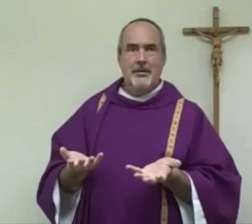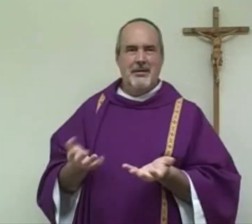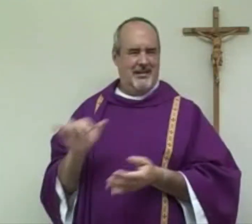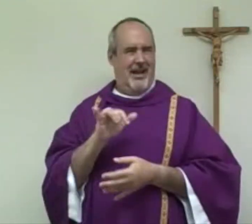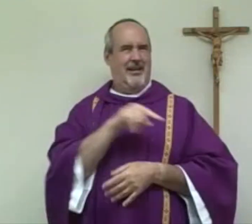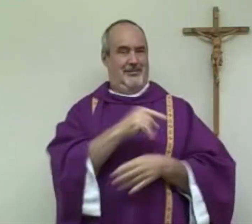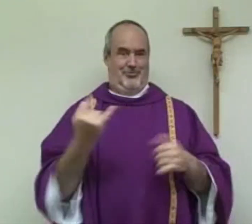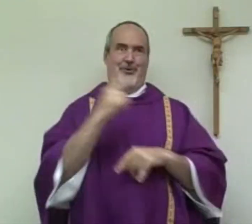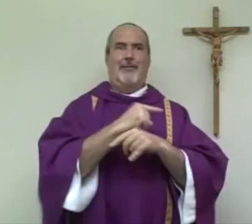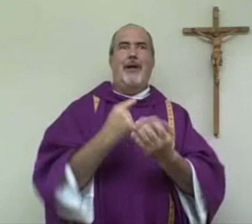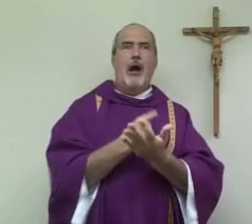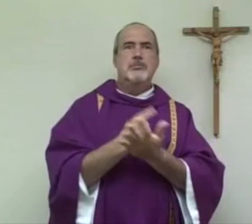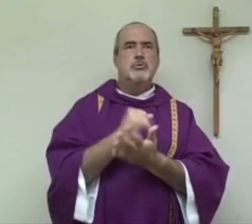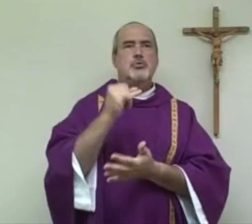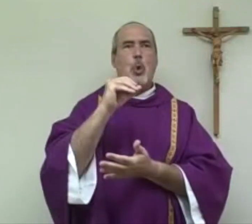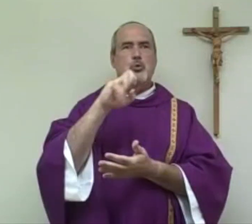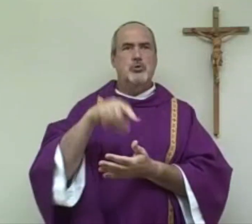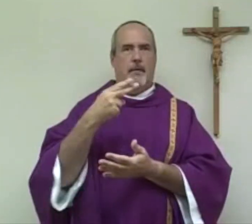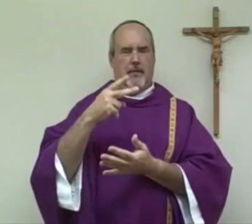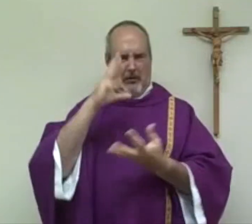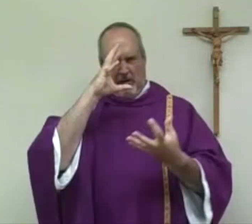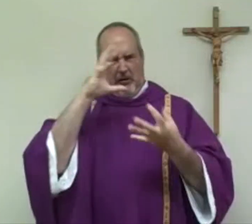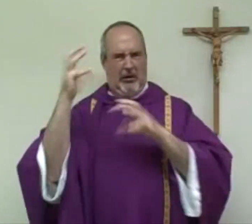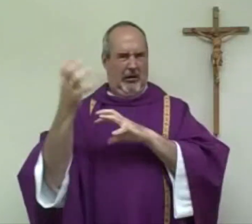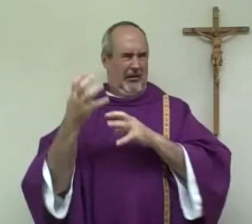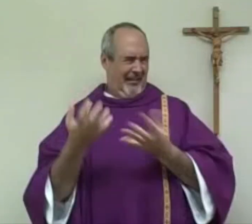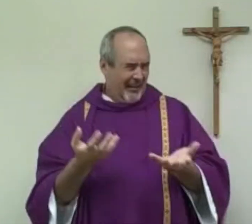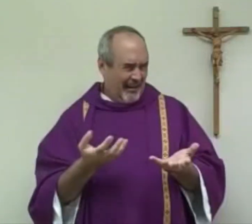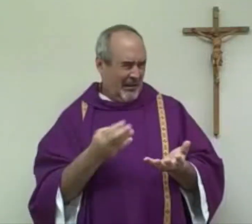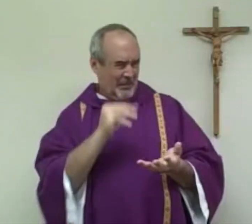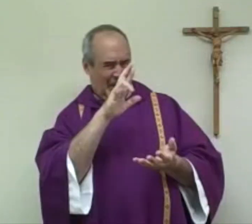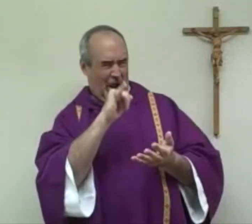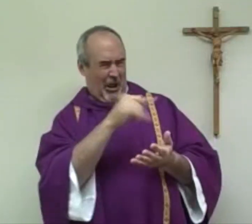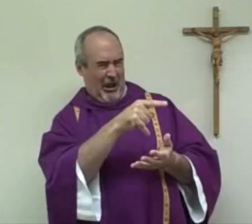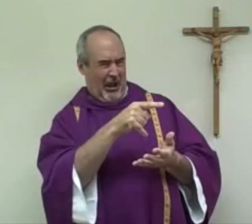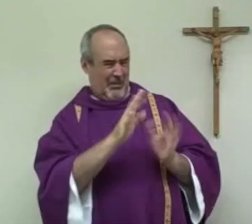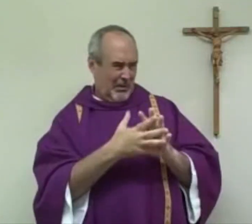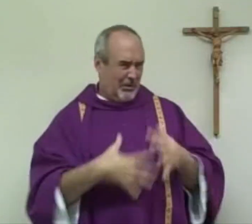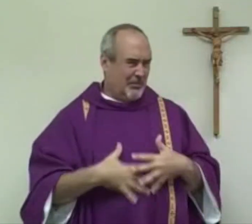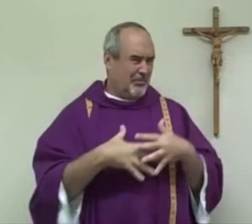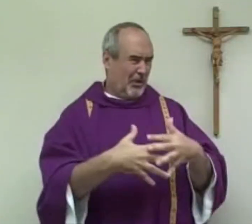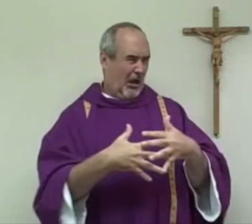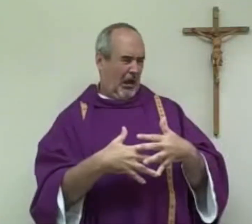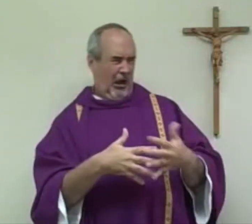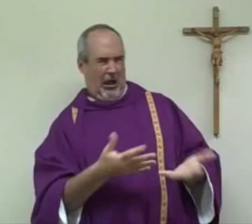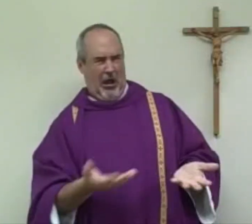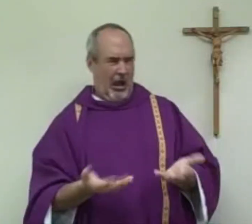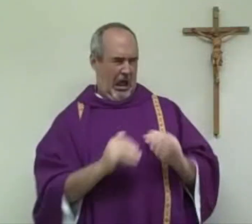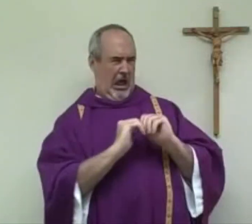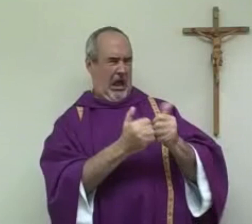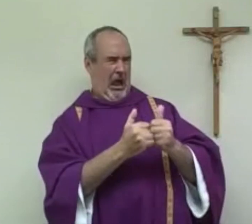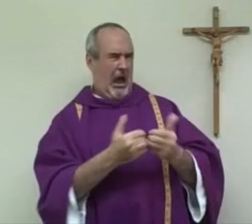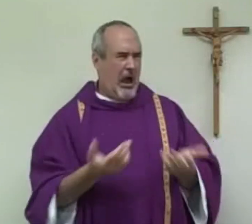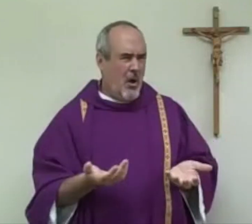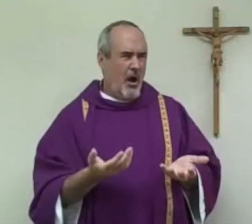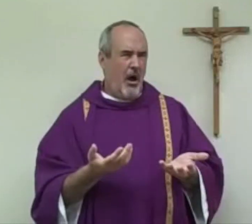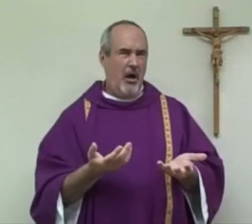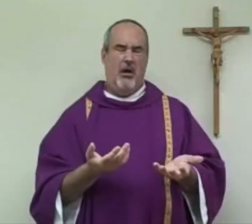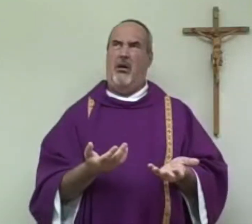not understand what God wants. Just like in the gospel, Joseph didn't understand how Mary could get pregnant